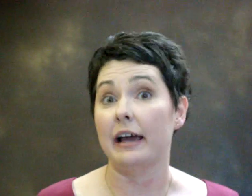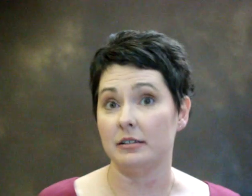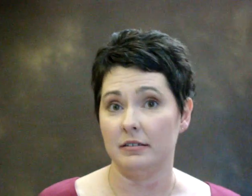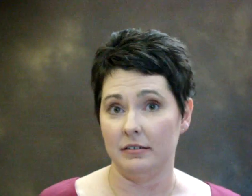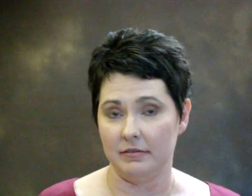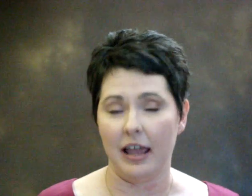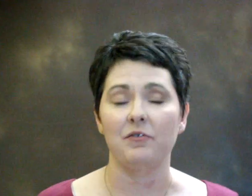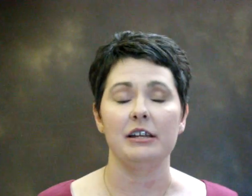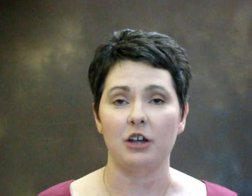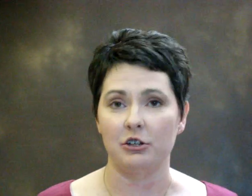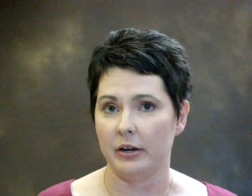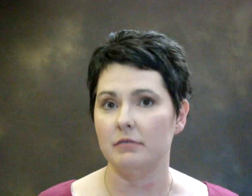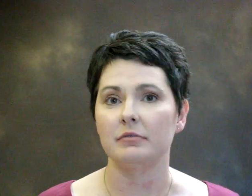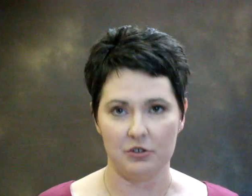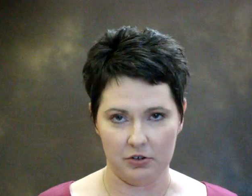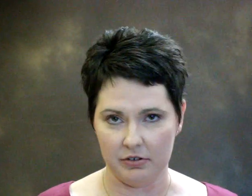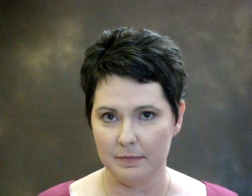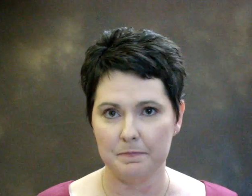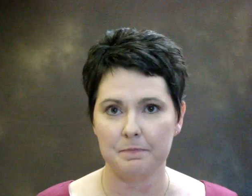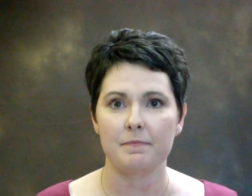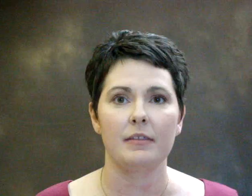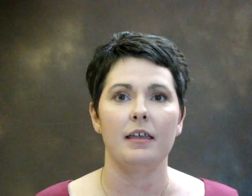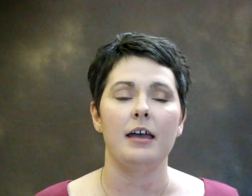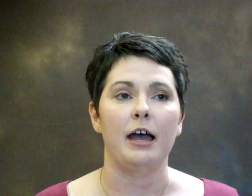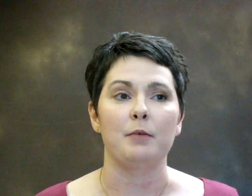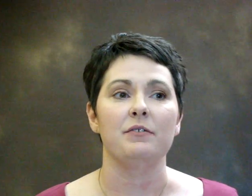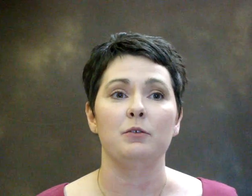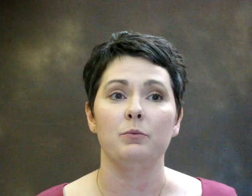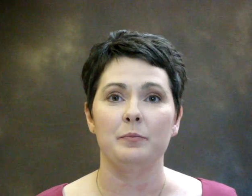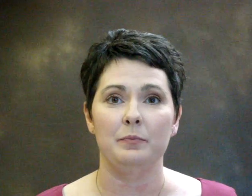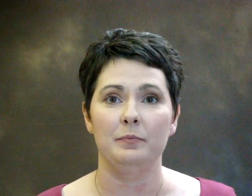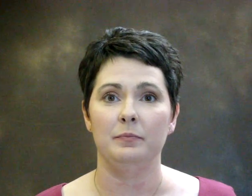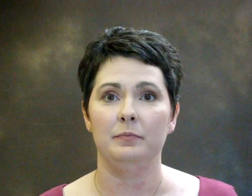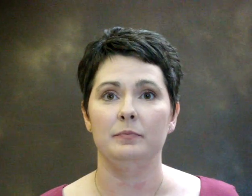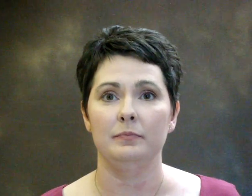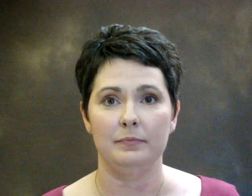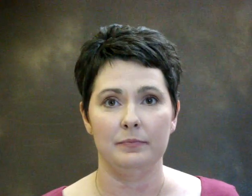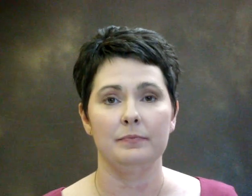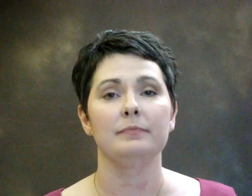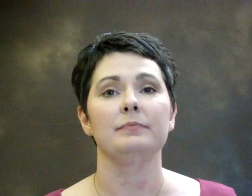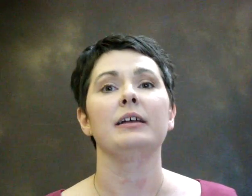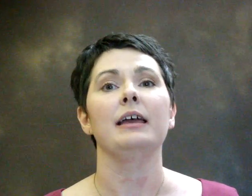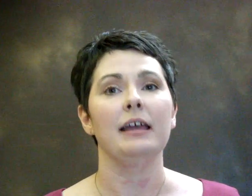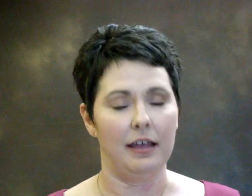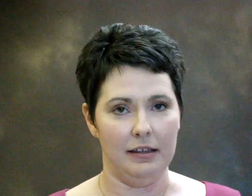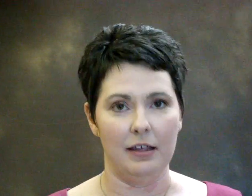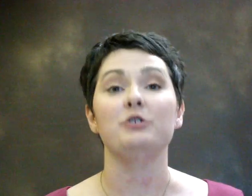out having any jaw joint concerns. Okay. So he specifically looked at the jaw joint itself?